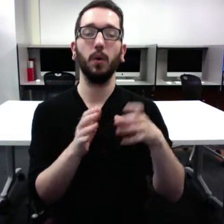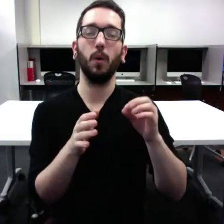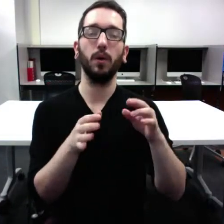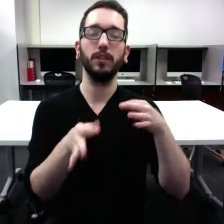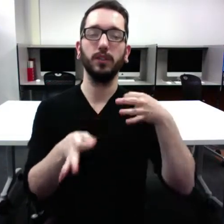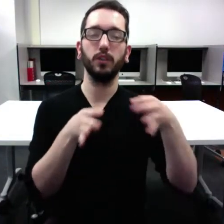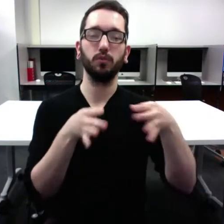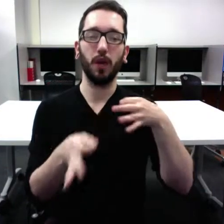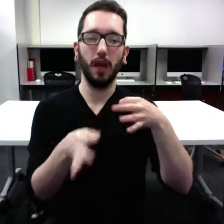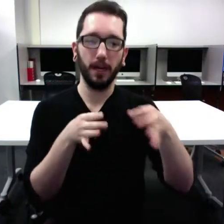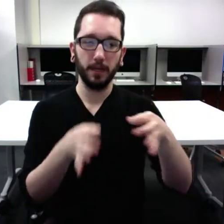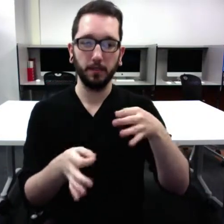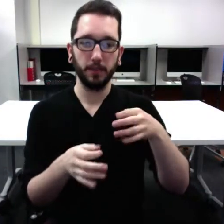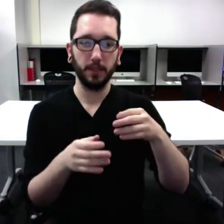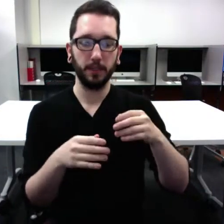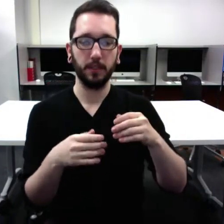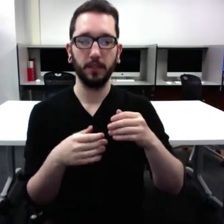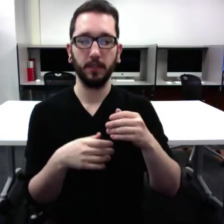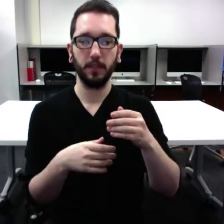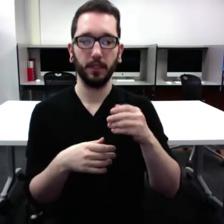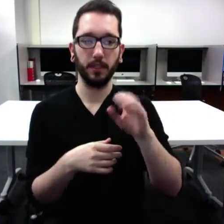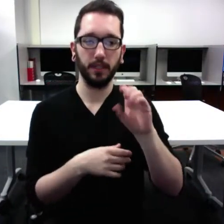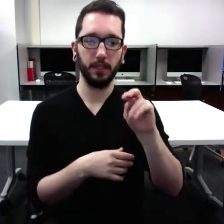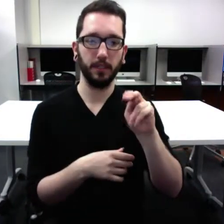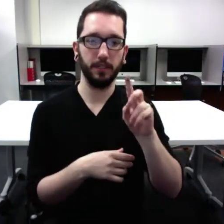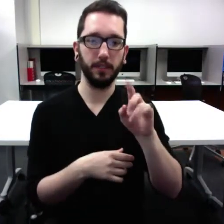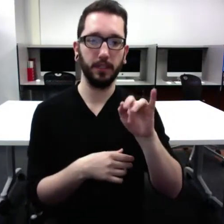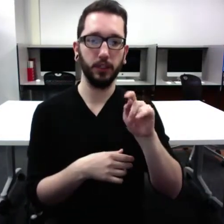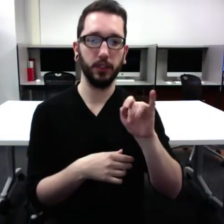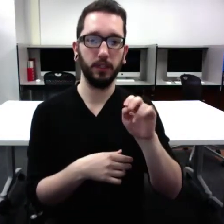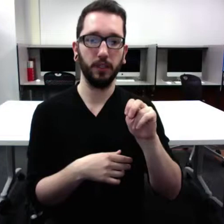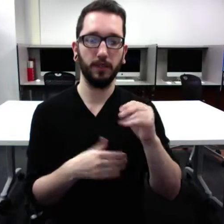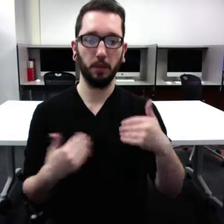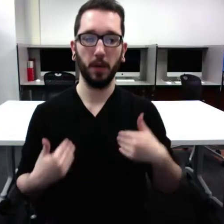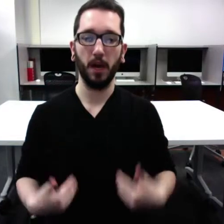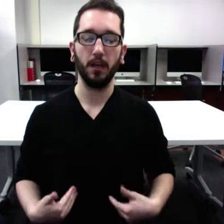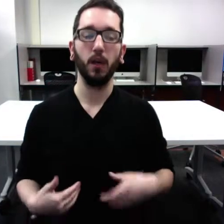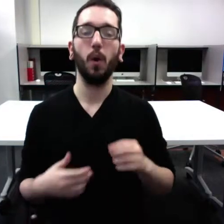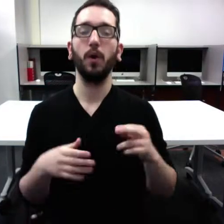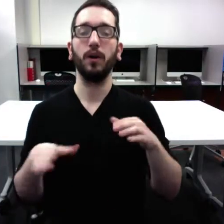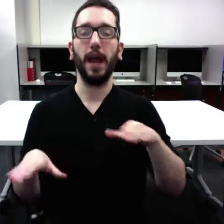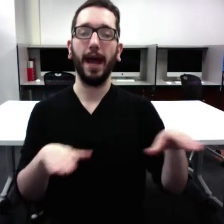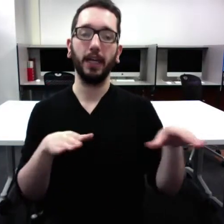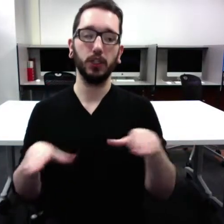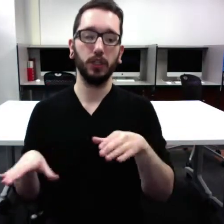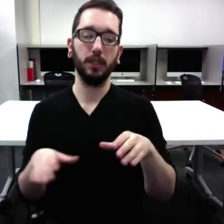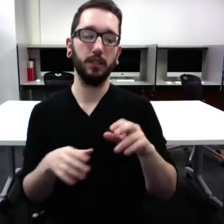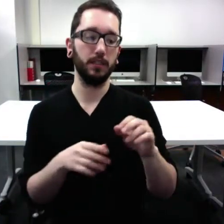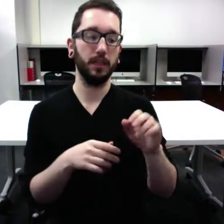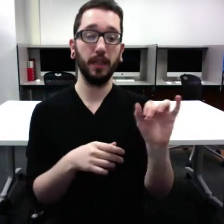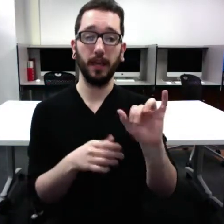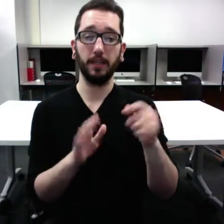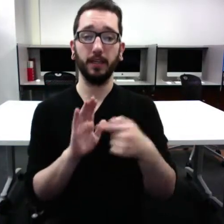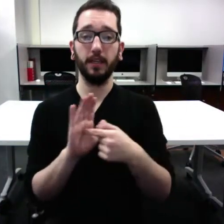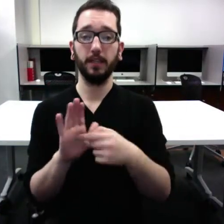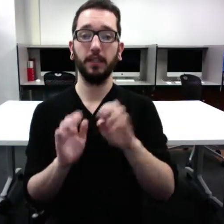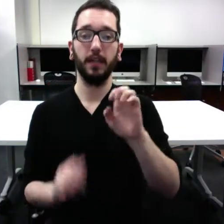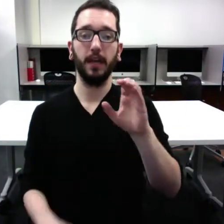of the body and an action to a body part, such as ectomy, which is the procedure of surgically removing an